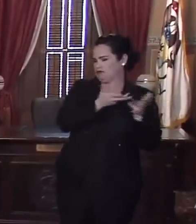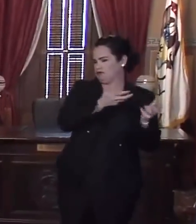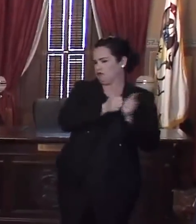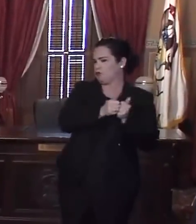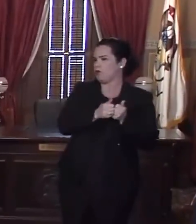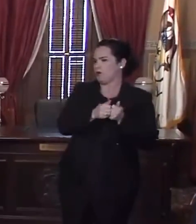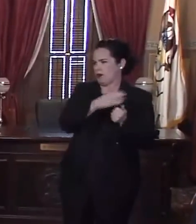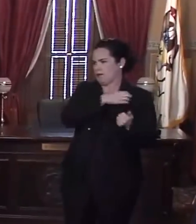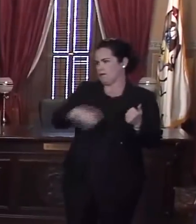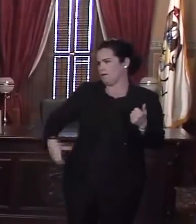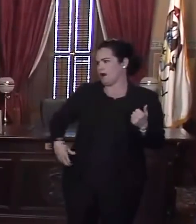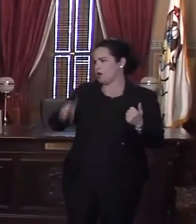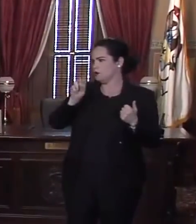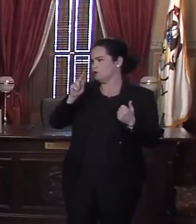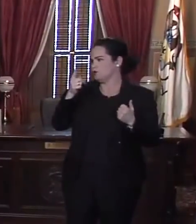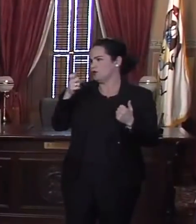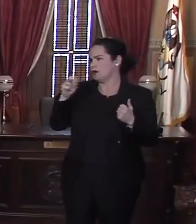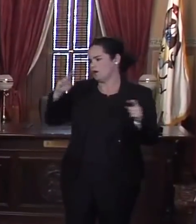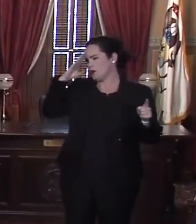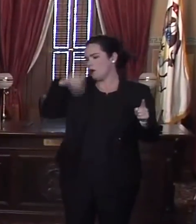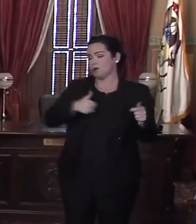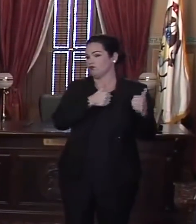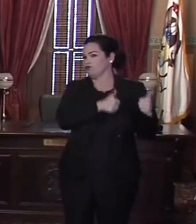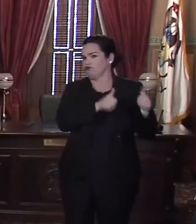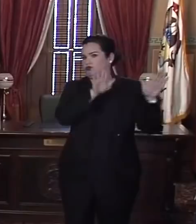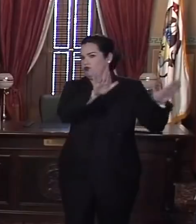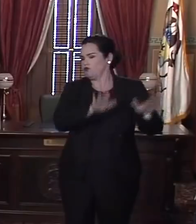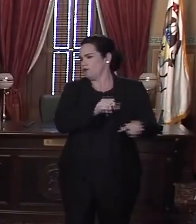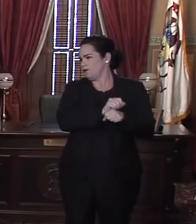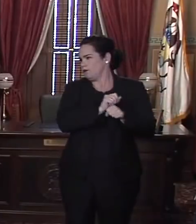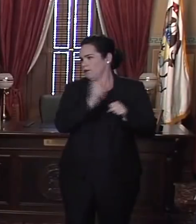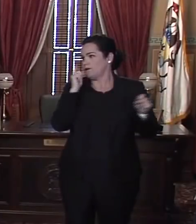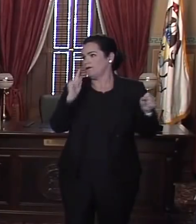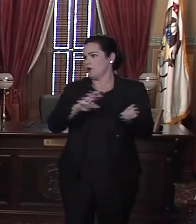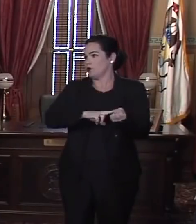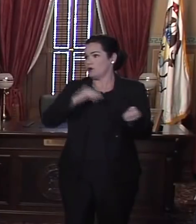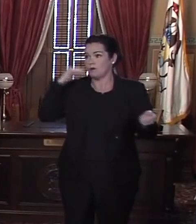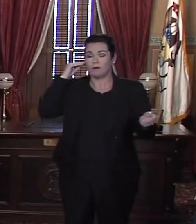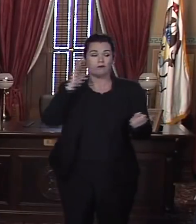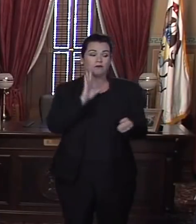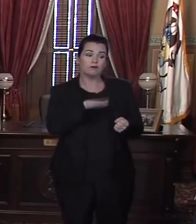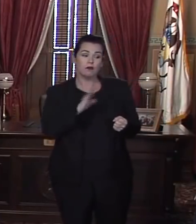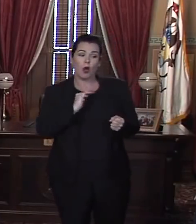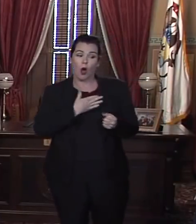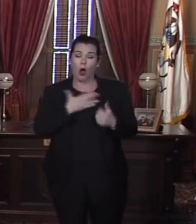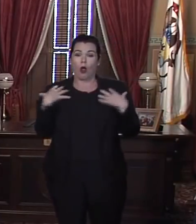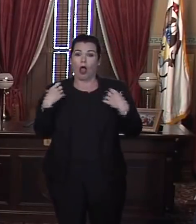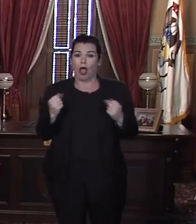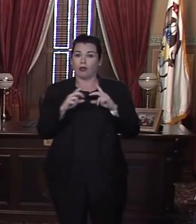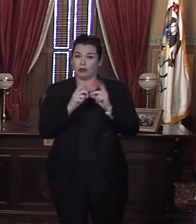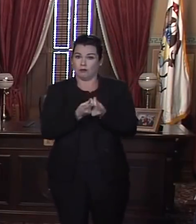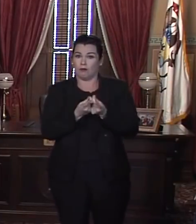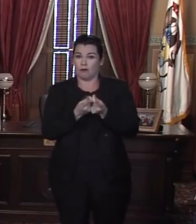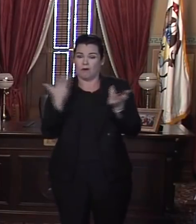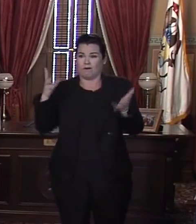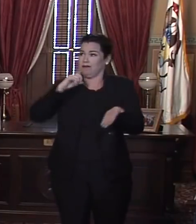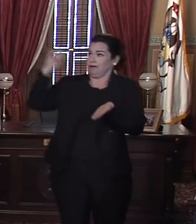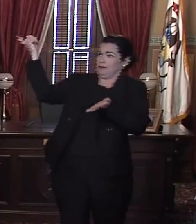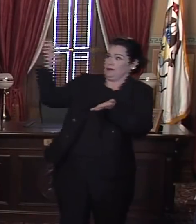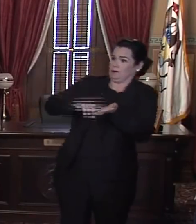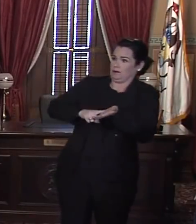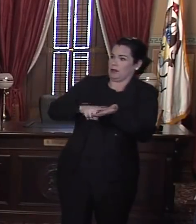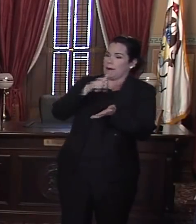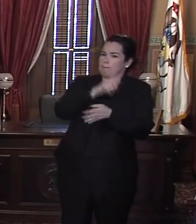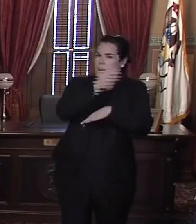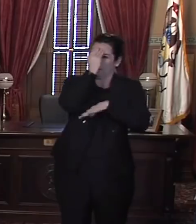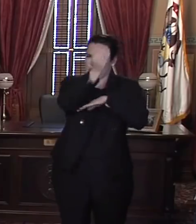great job there when it comes to nursing facilities. Our local health departments are actually mandated by the Public Health Code to actually let us know at